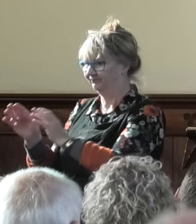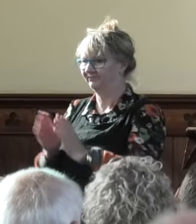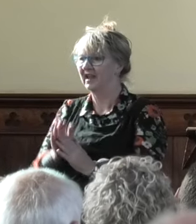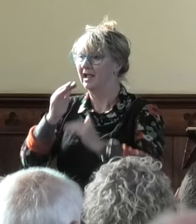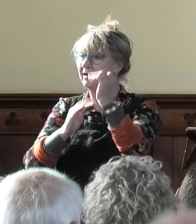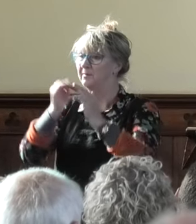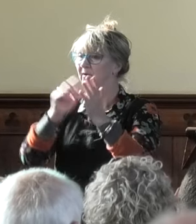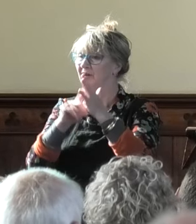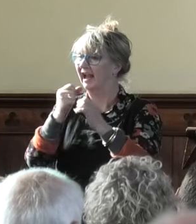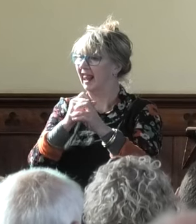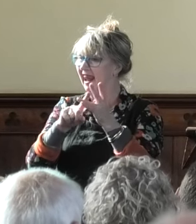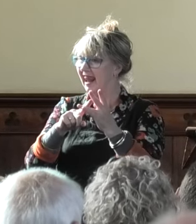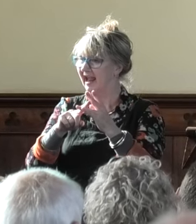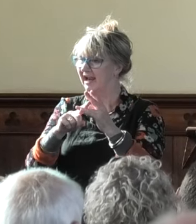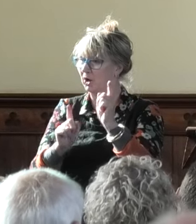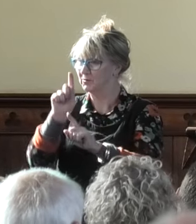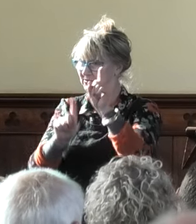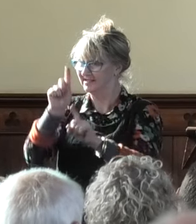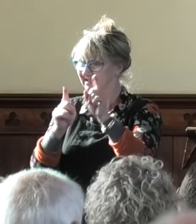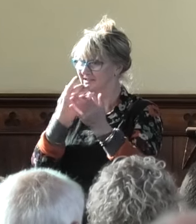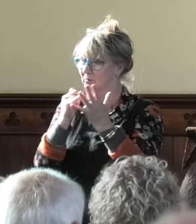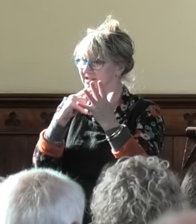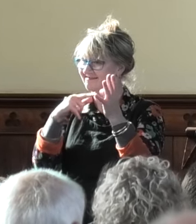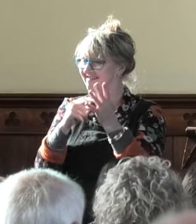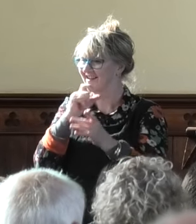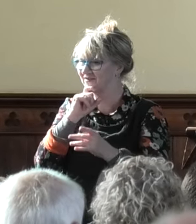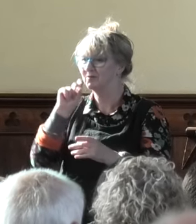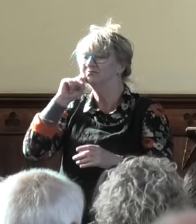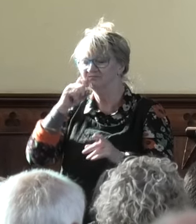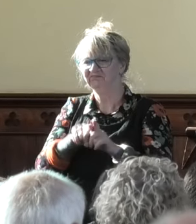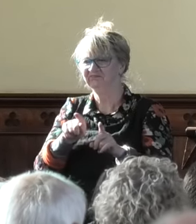Lego cities over the table on a Saturday afternoon.